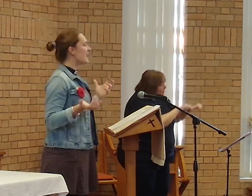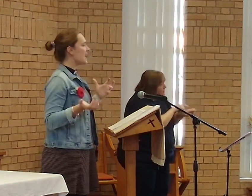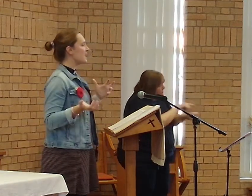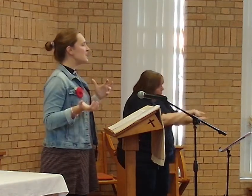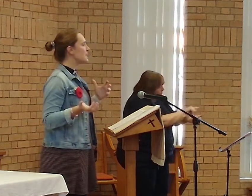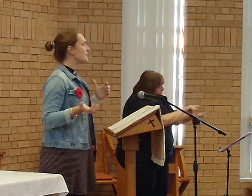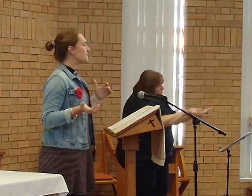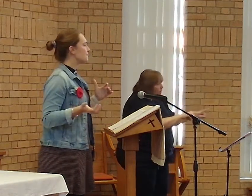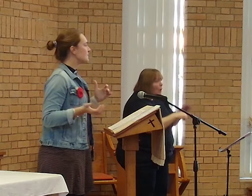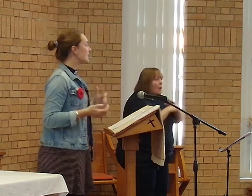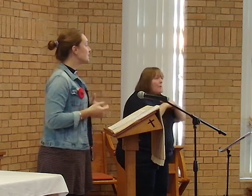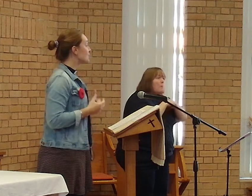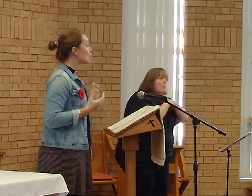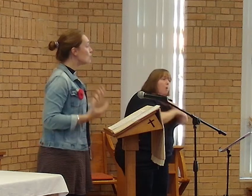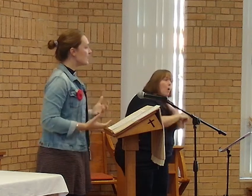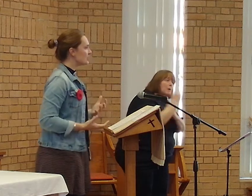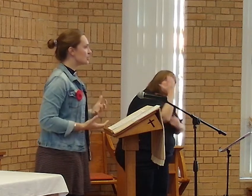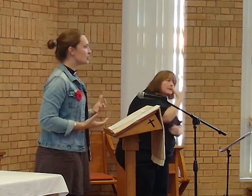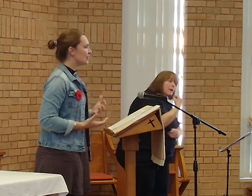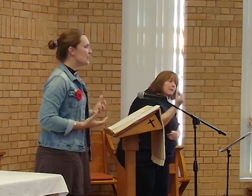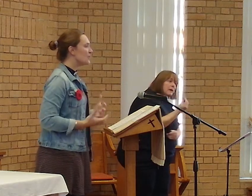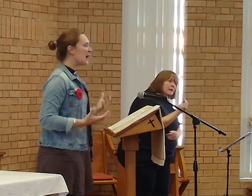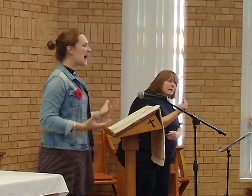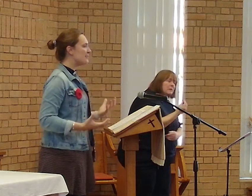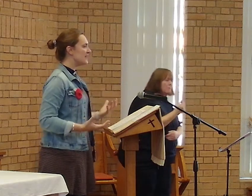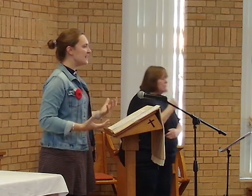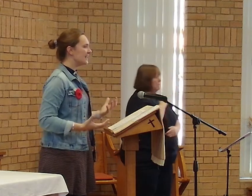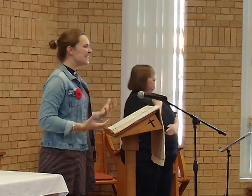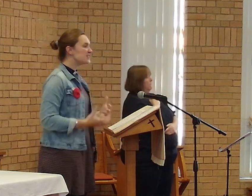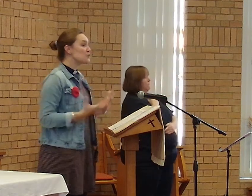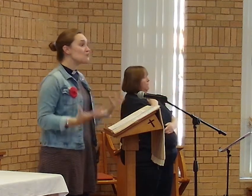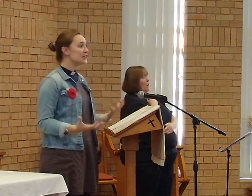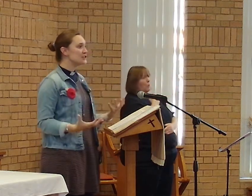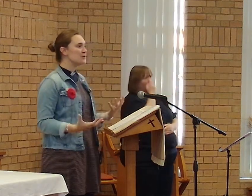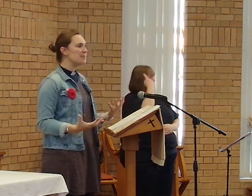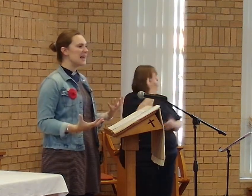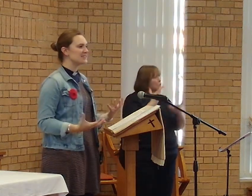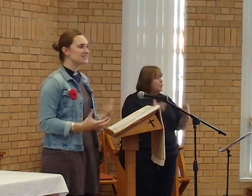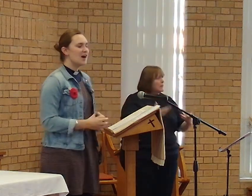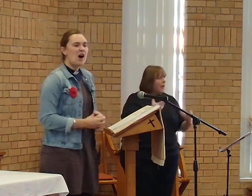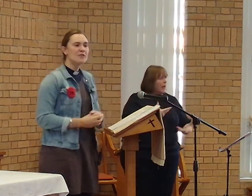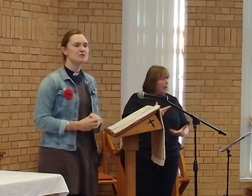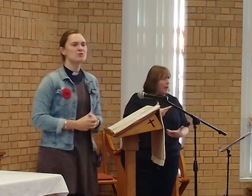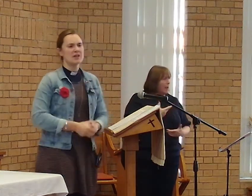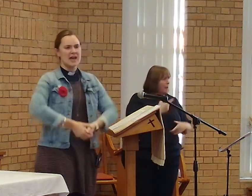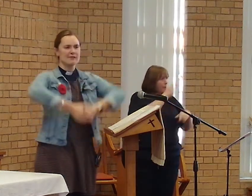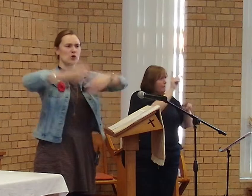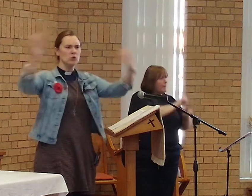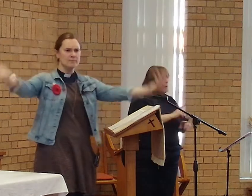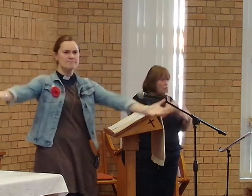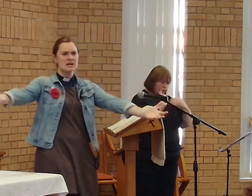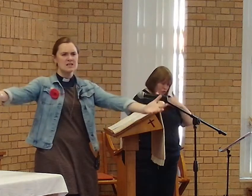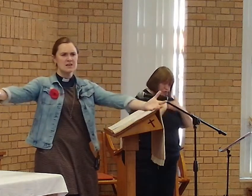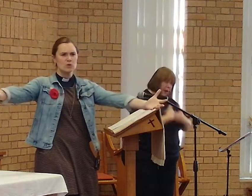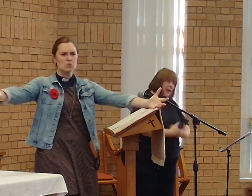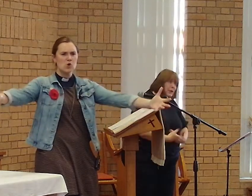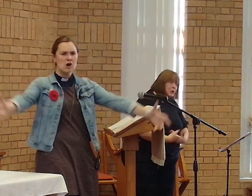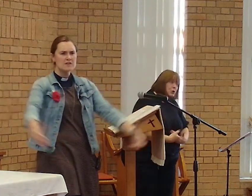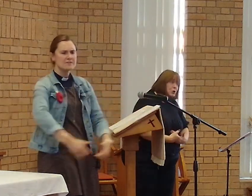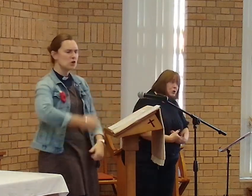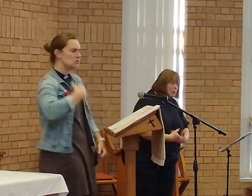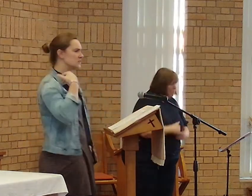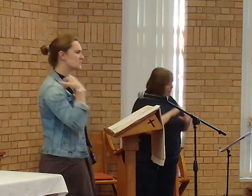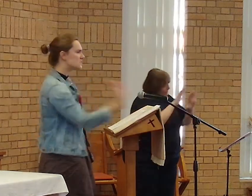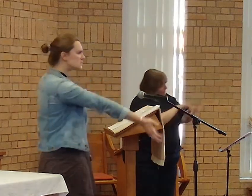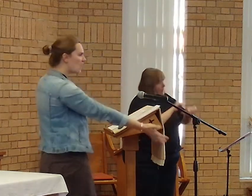think today that it's the rich who are happy. It's the rich who are blessed. After all, they have all the money they could